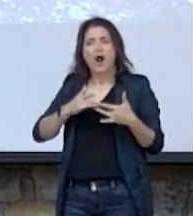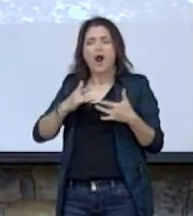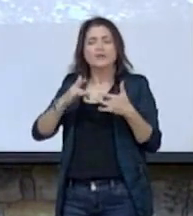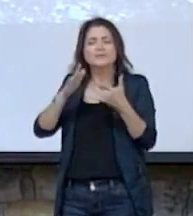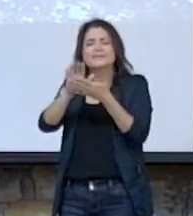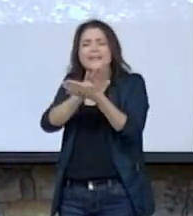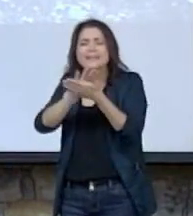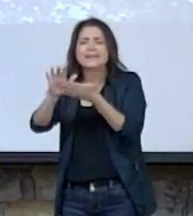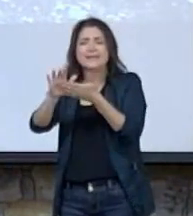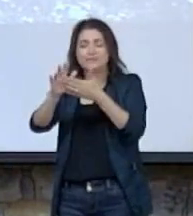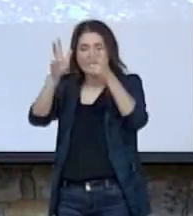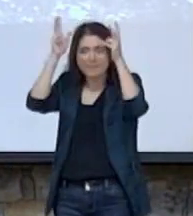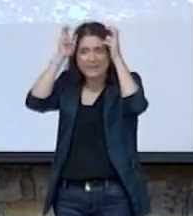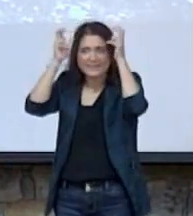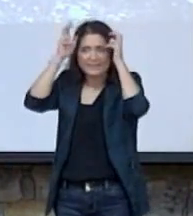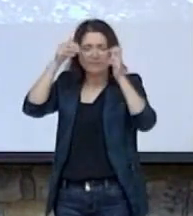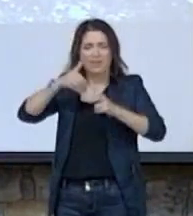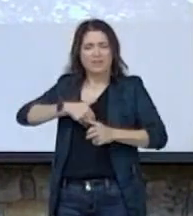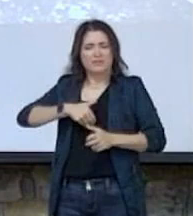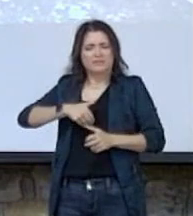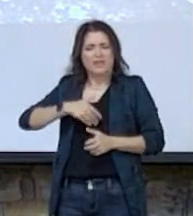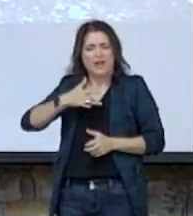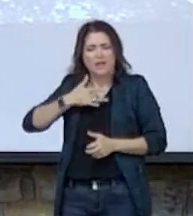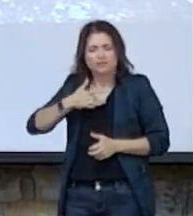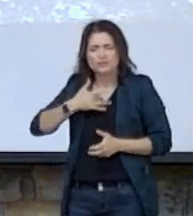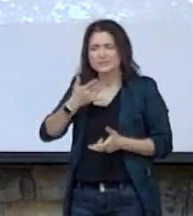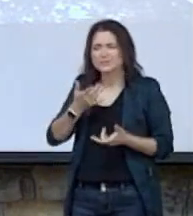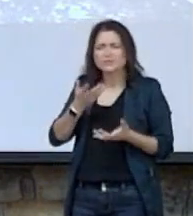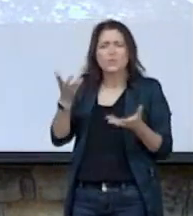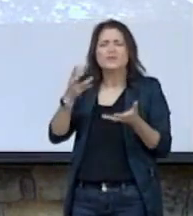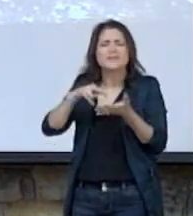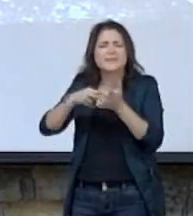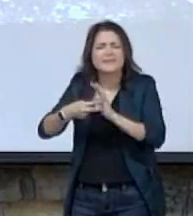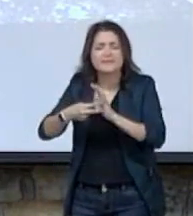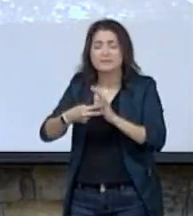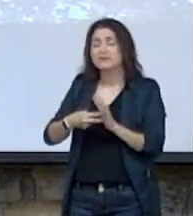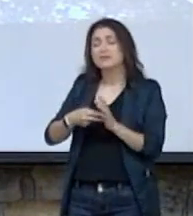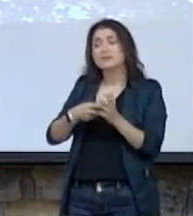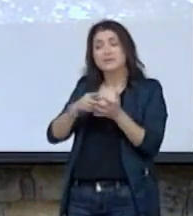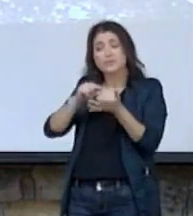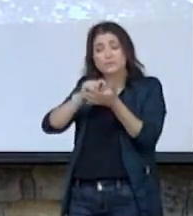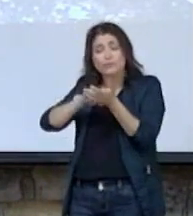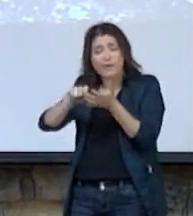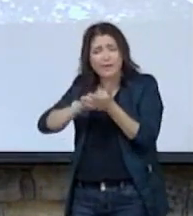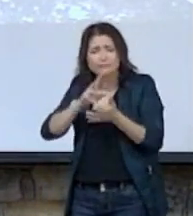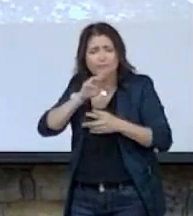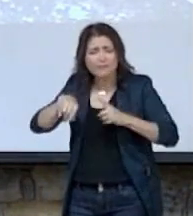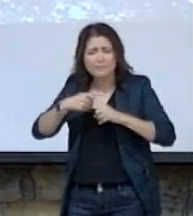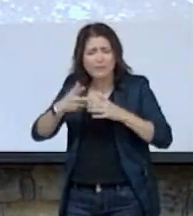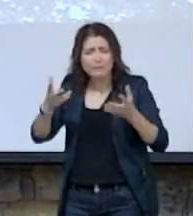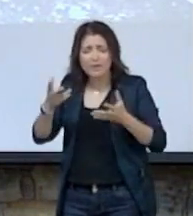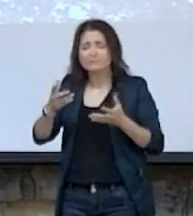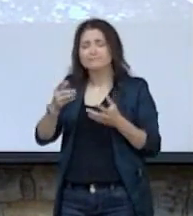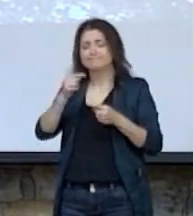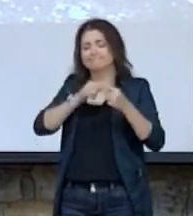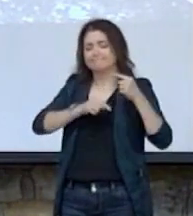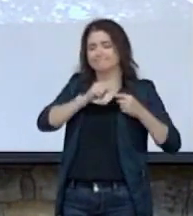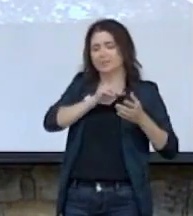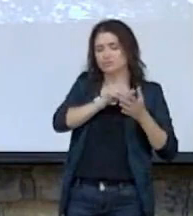evil conscience. What does that mean? What's the Hebrews writer talking about there? Well, turn back with me to chapter